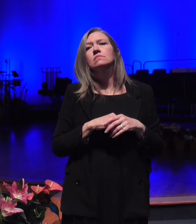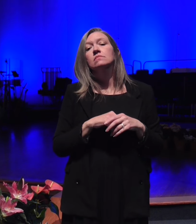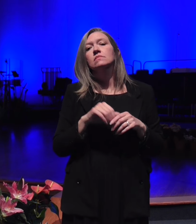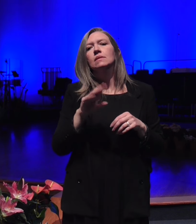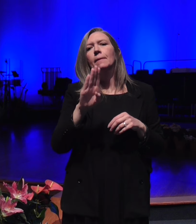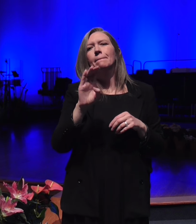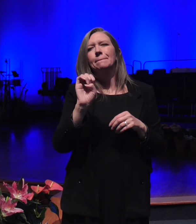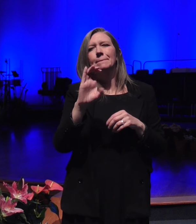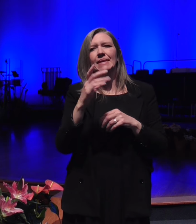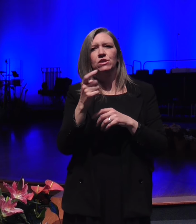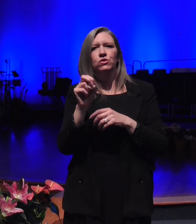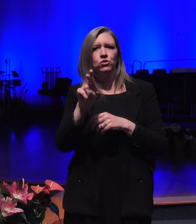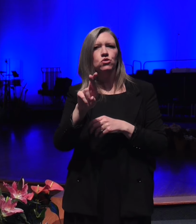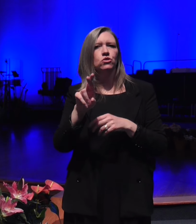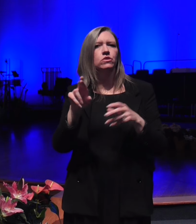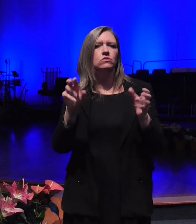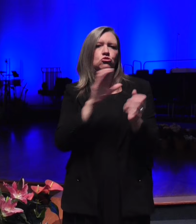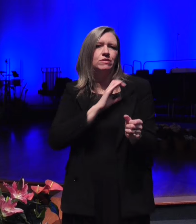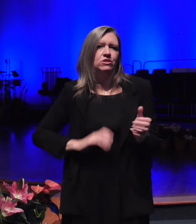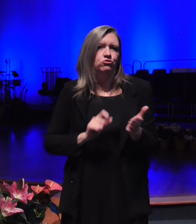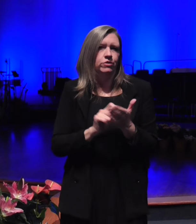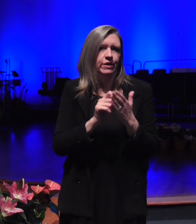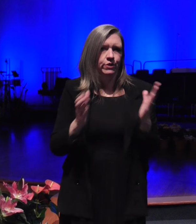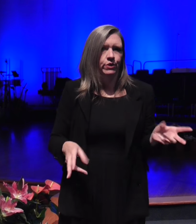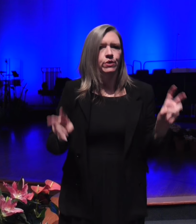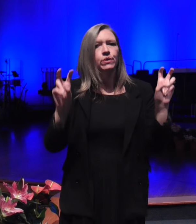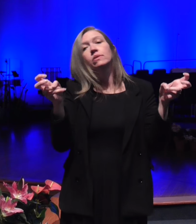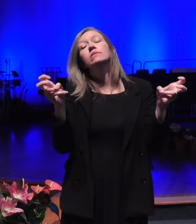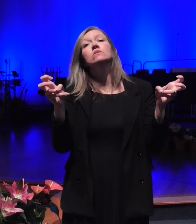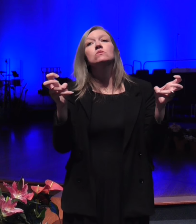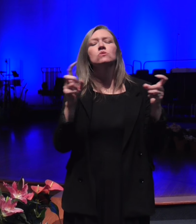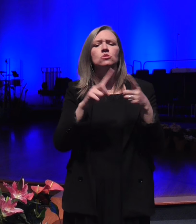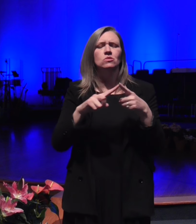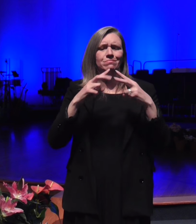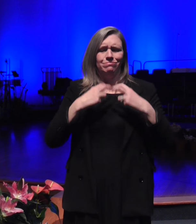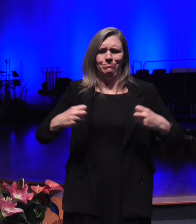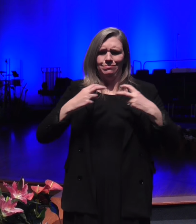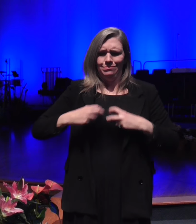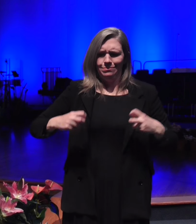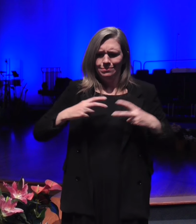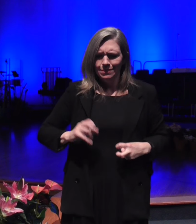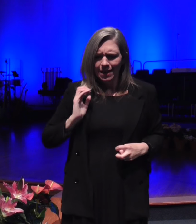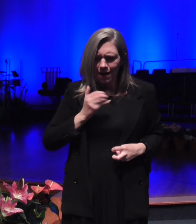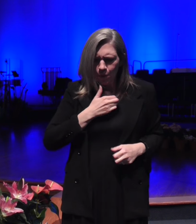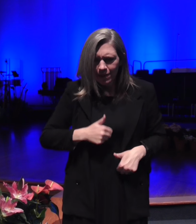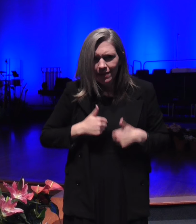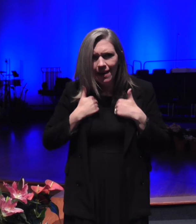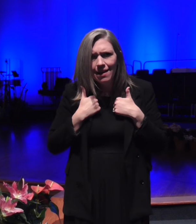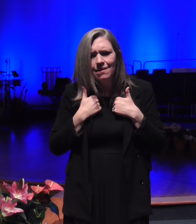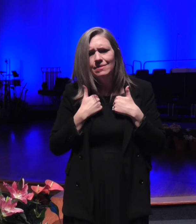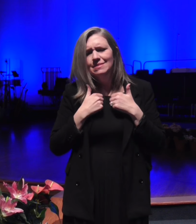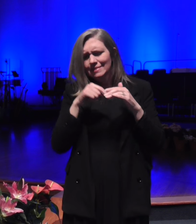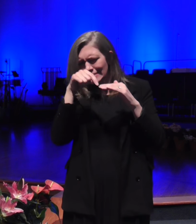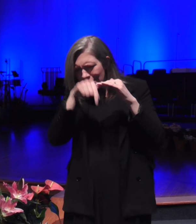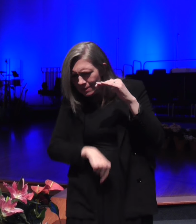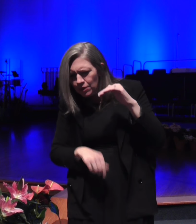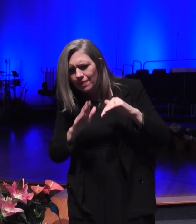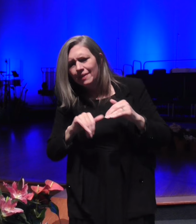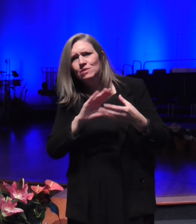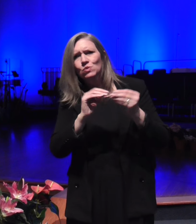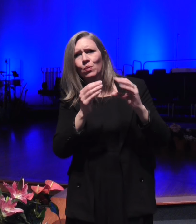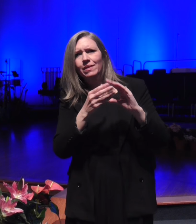Christian writer, said, "To cleave the truth of our own lives, to live and look beneath our own stories, is to